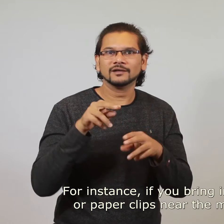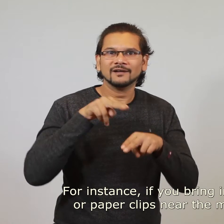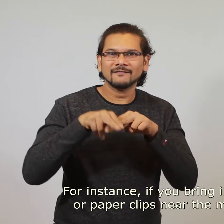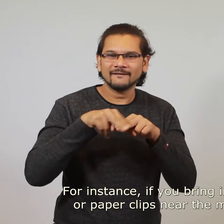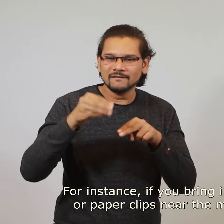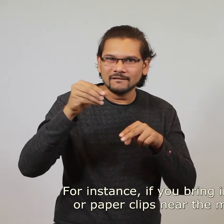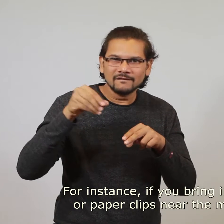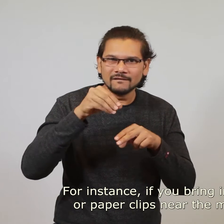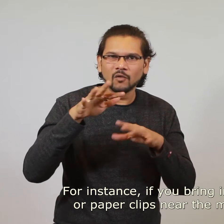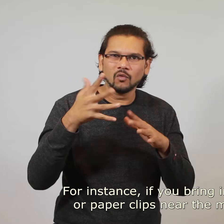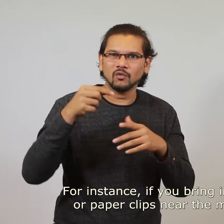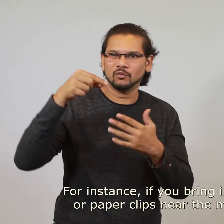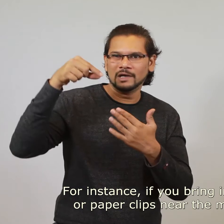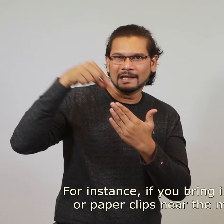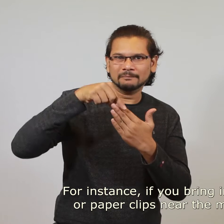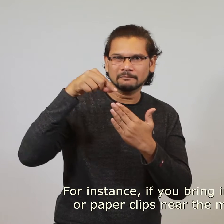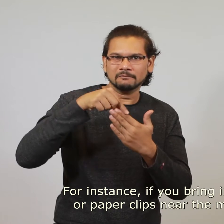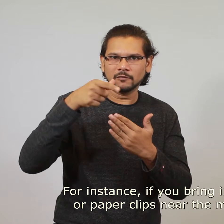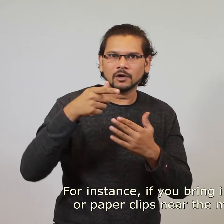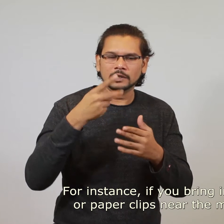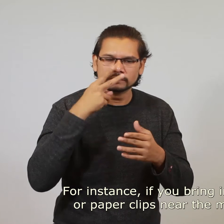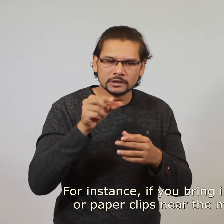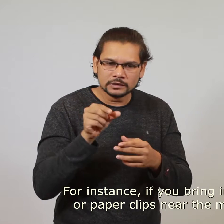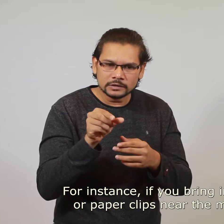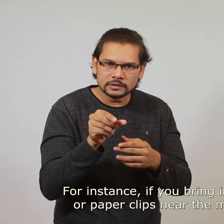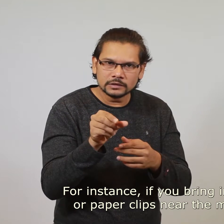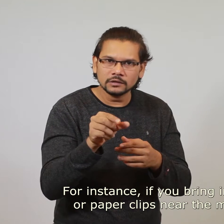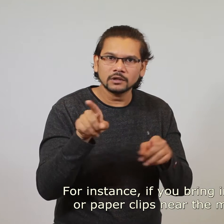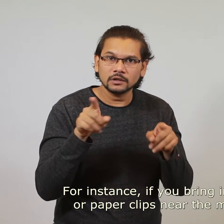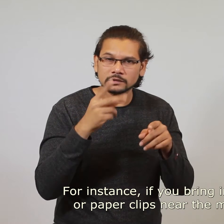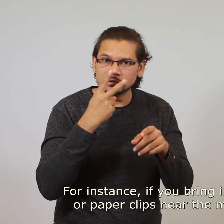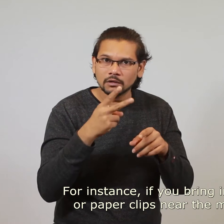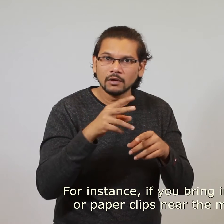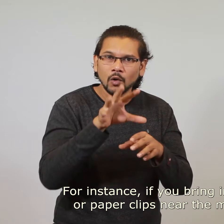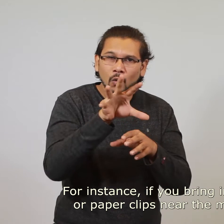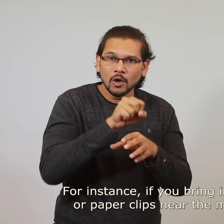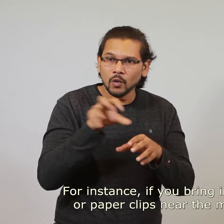For instance, if you bring iron filings or paper clips near the magnets,